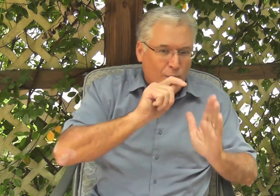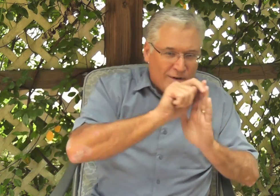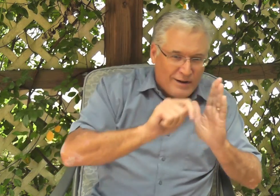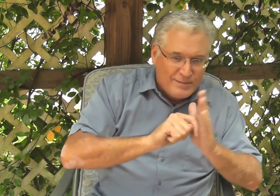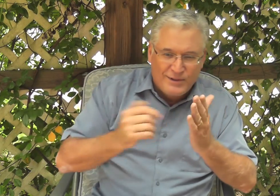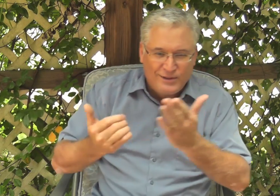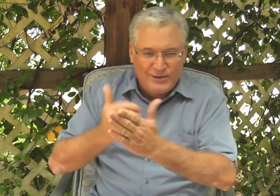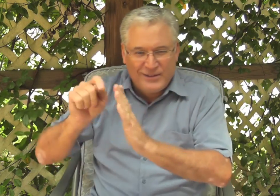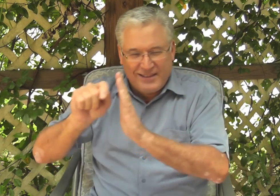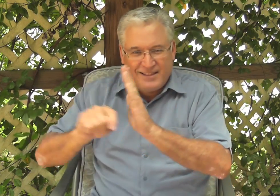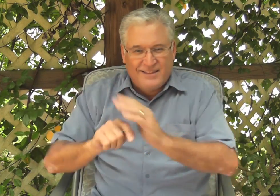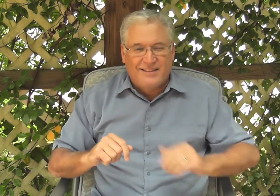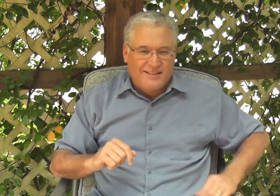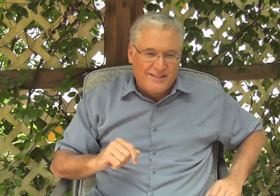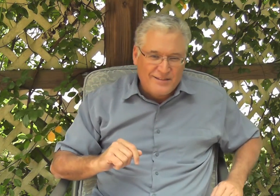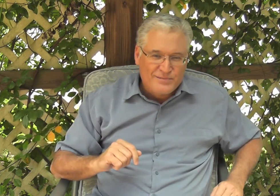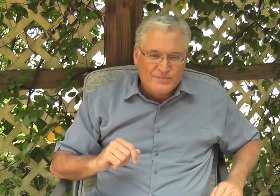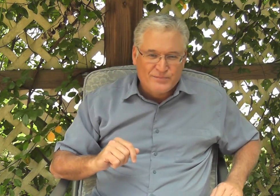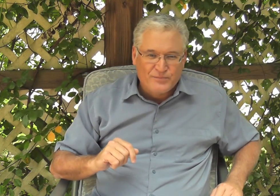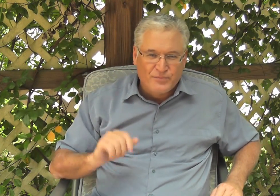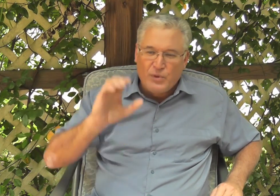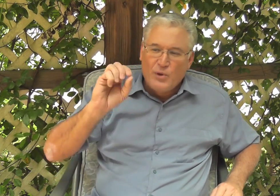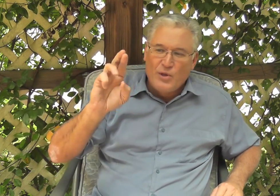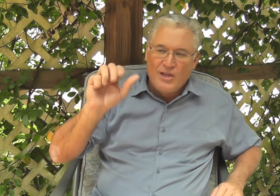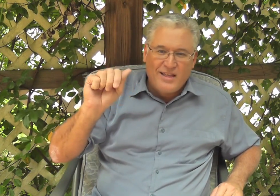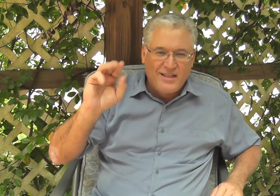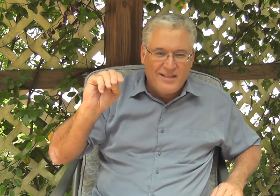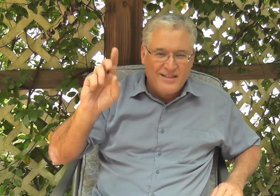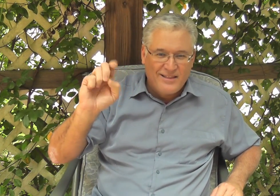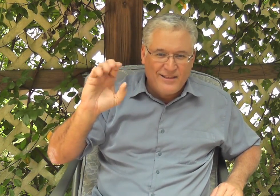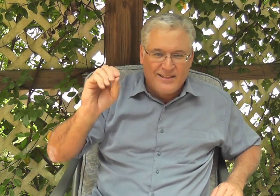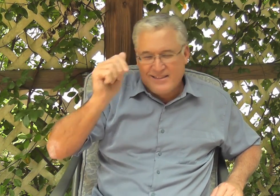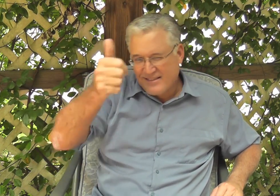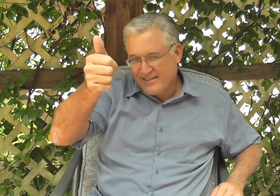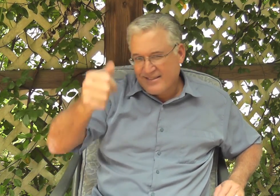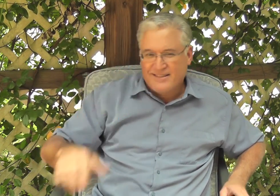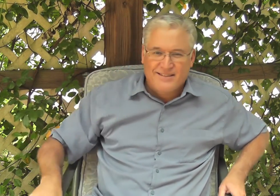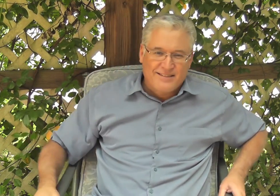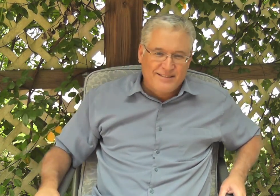And we can learn about that in both the Old and the New Testament. Quorum Deo.